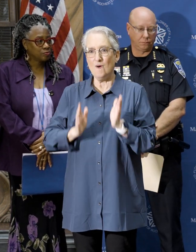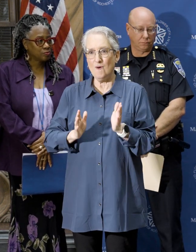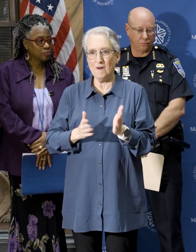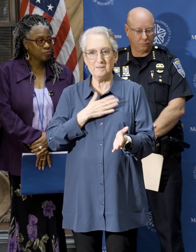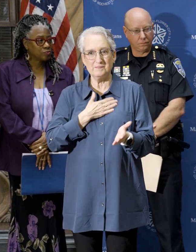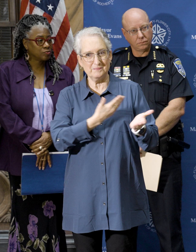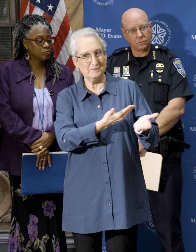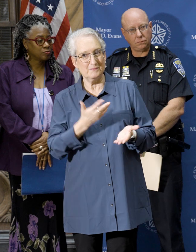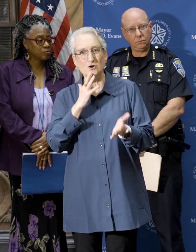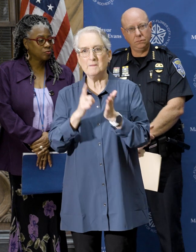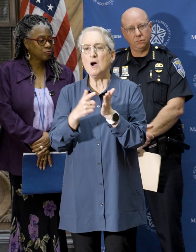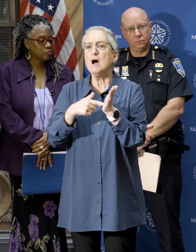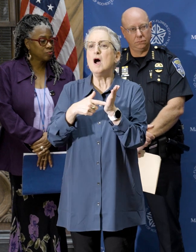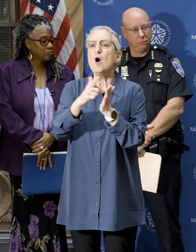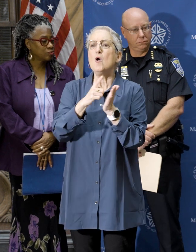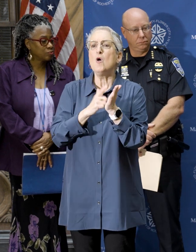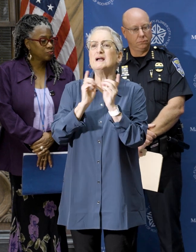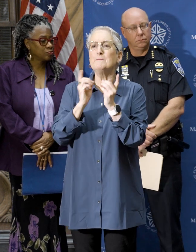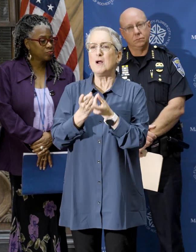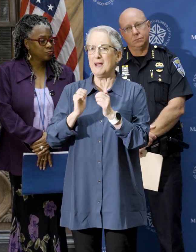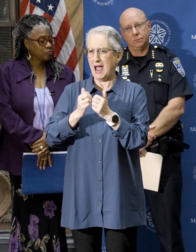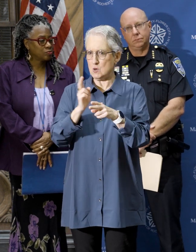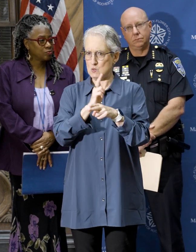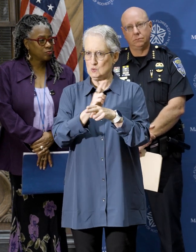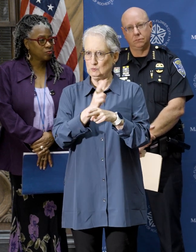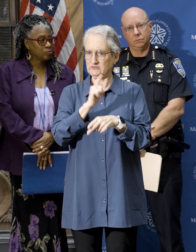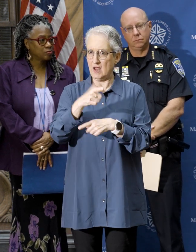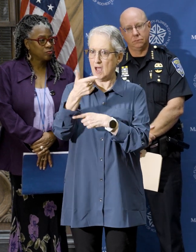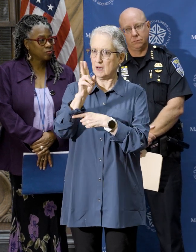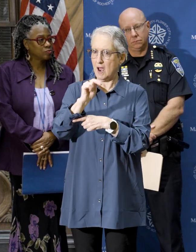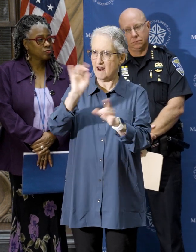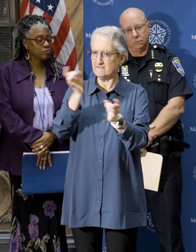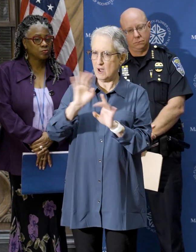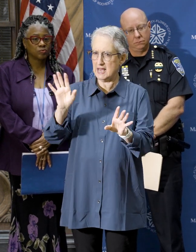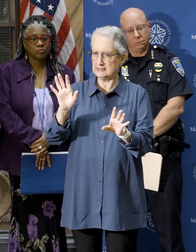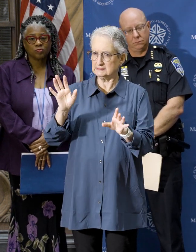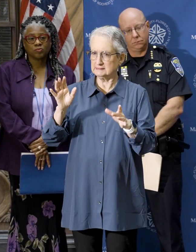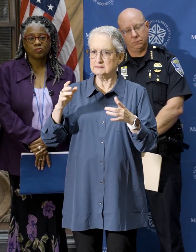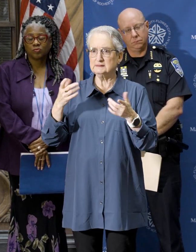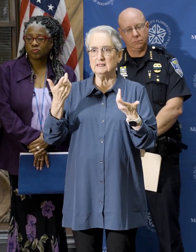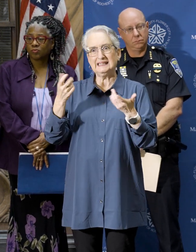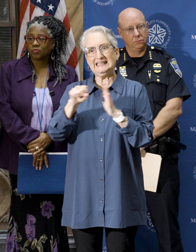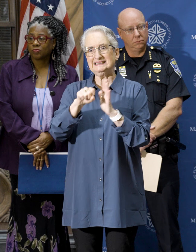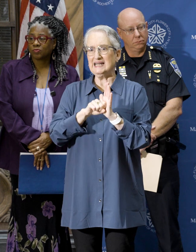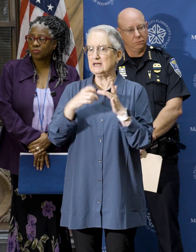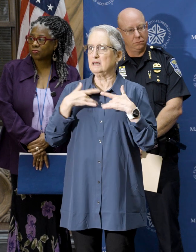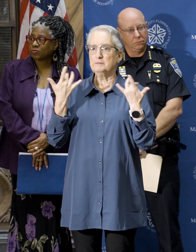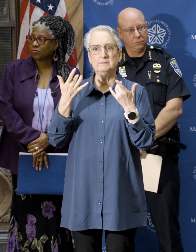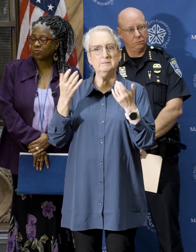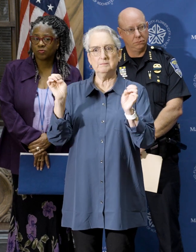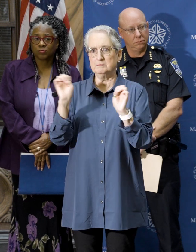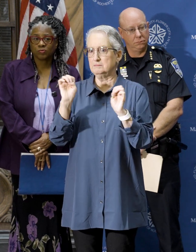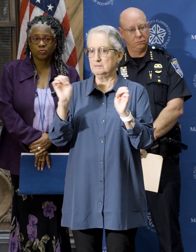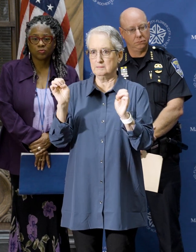department and how they're using my gun violence state of emergency to hold owners of properties that are the nexus of violence accountable. I